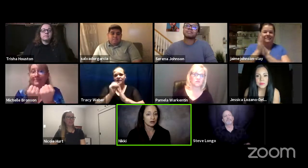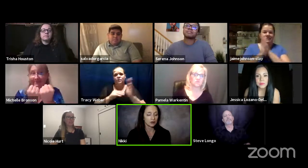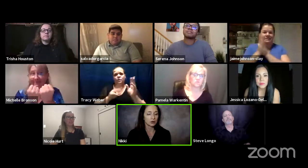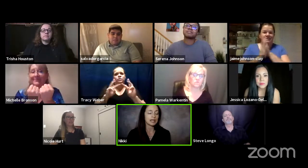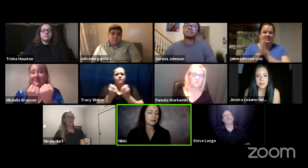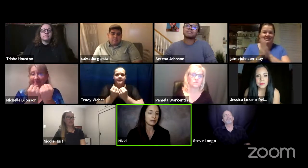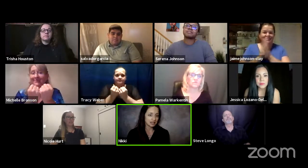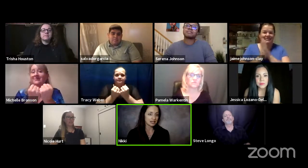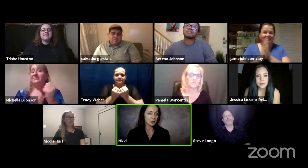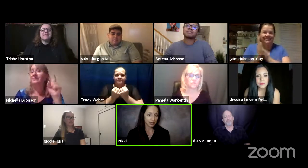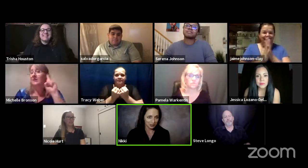there will be a painting workshop.